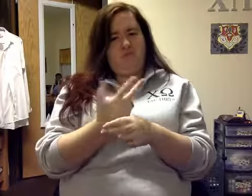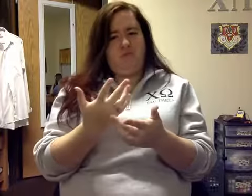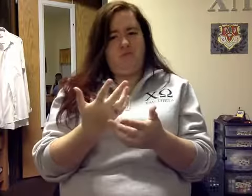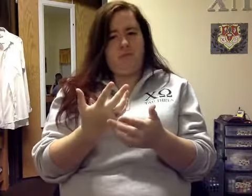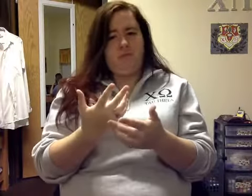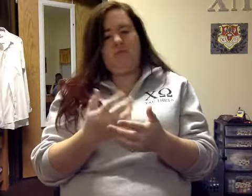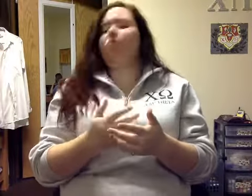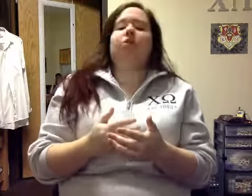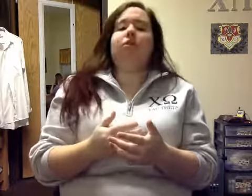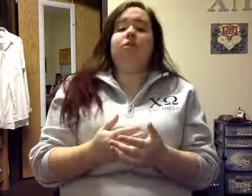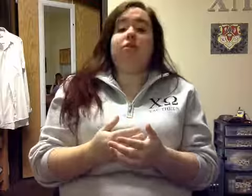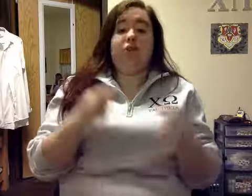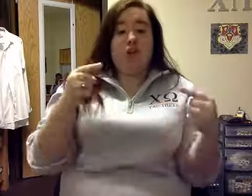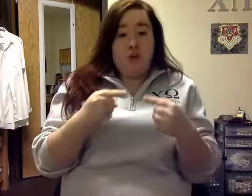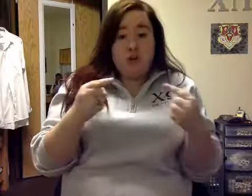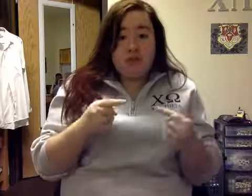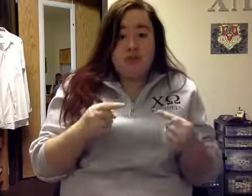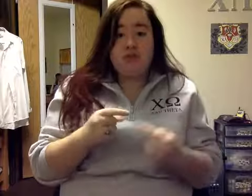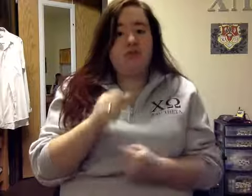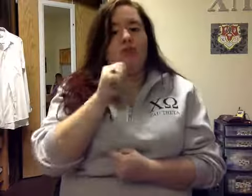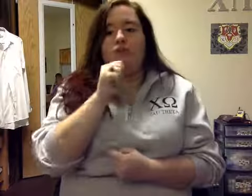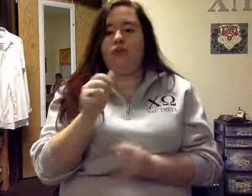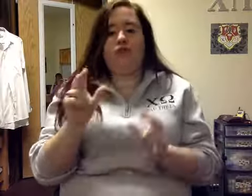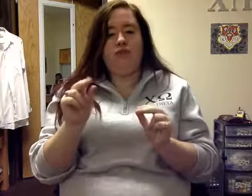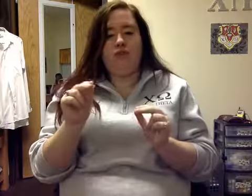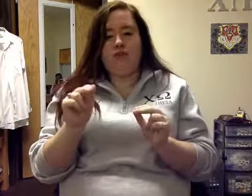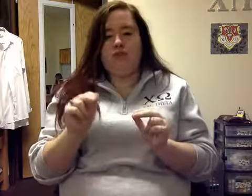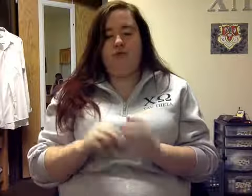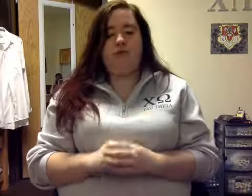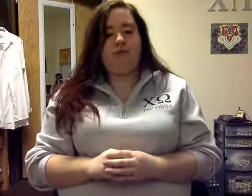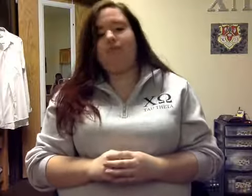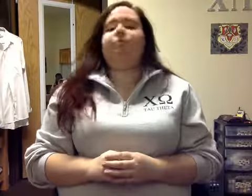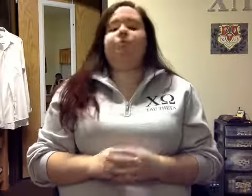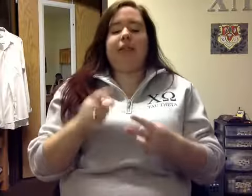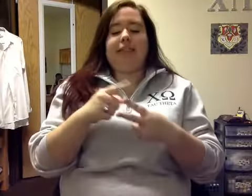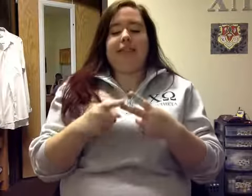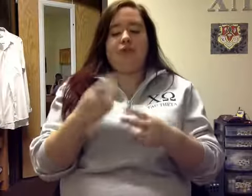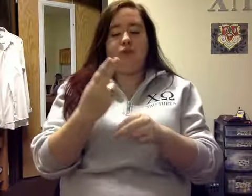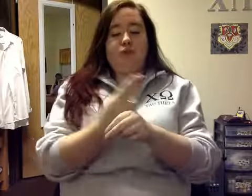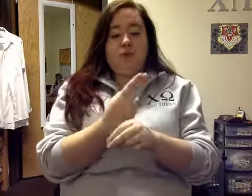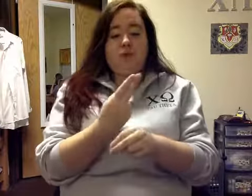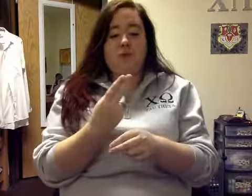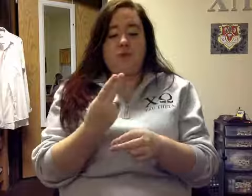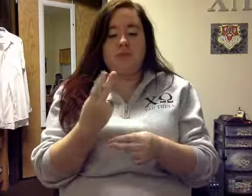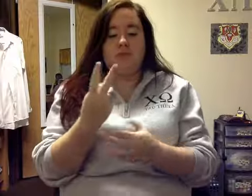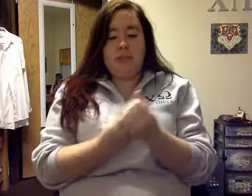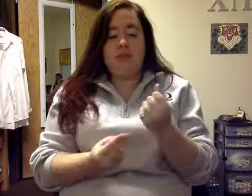are not because the exam is painful. It does not hurt. These two medications combine with the spray we use at